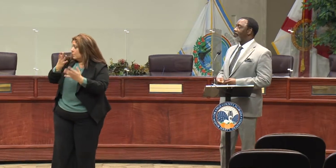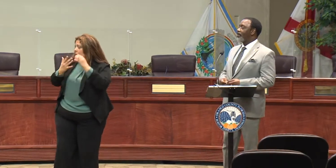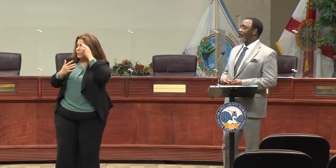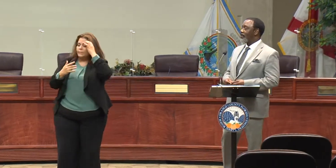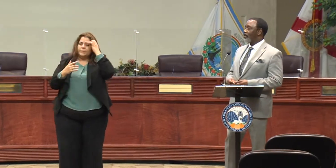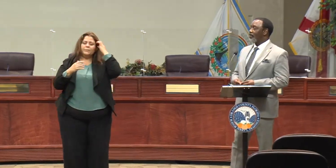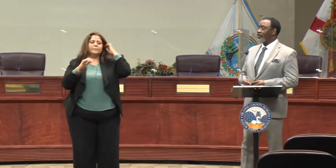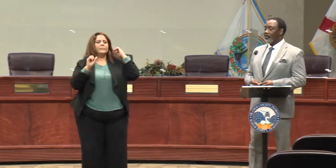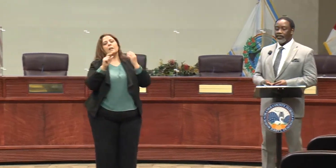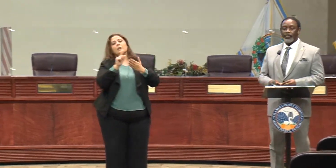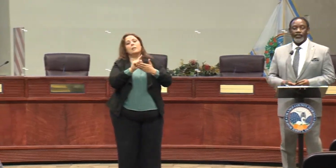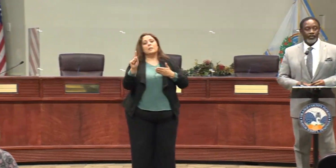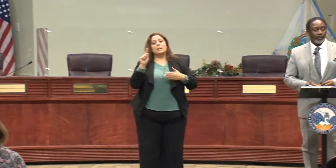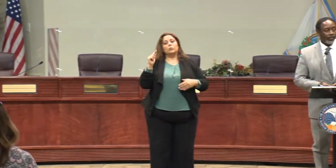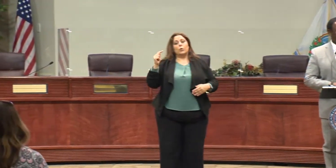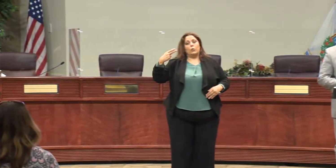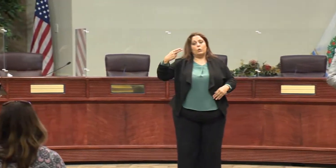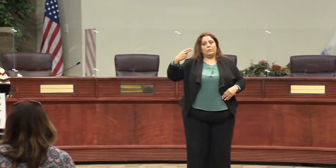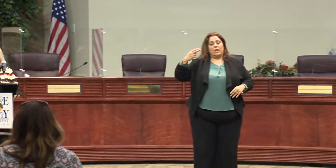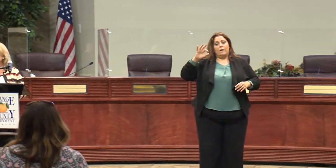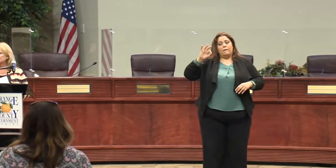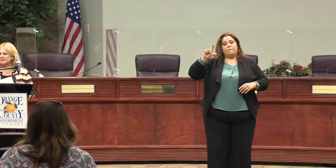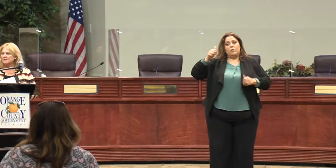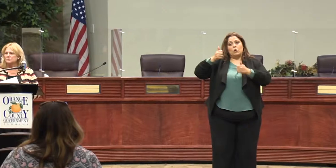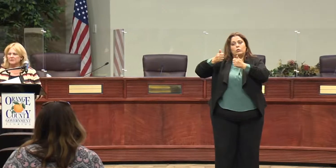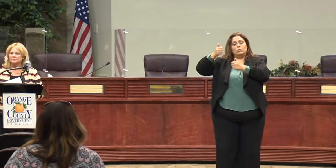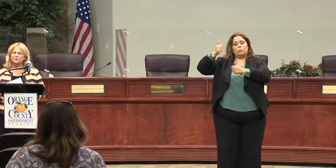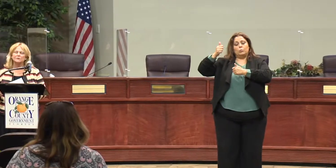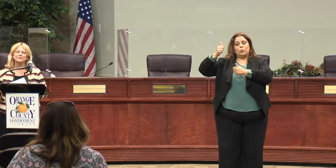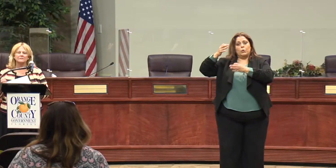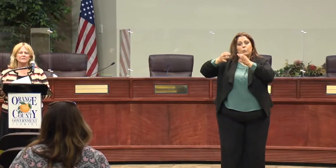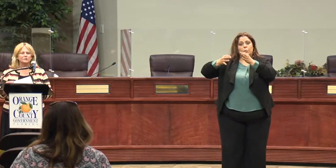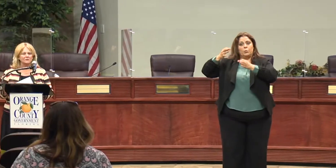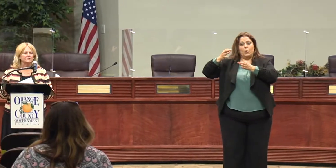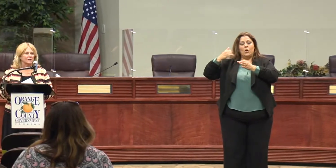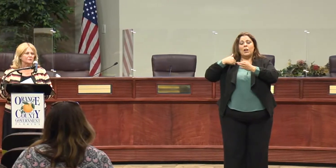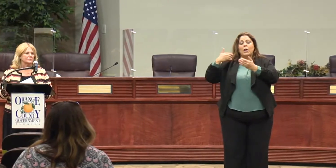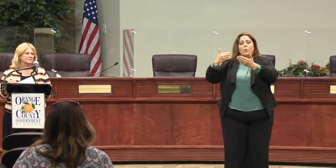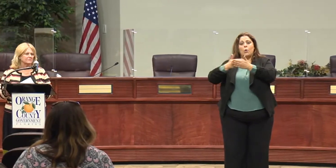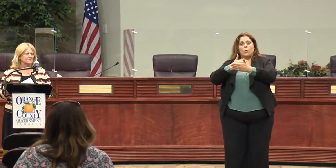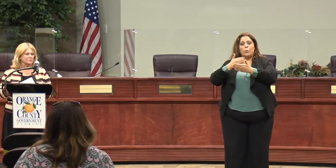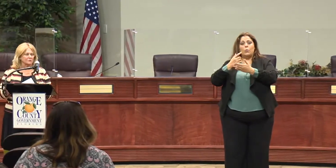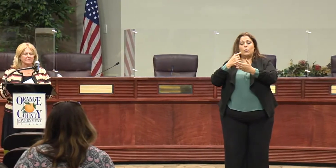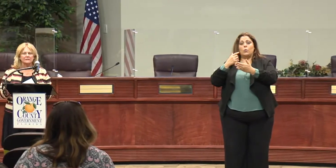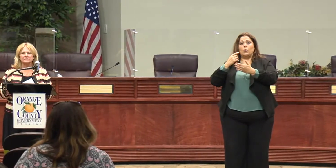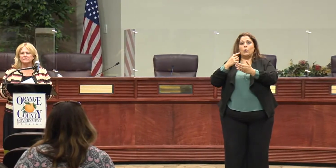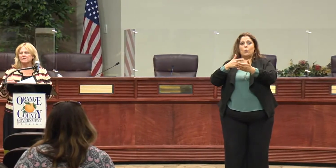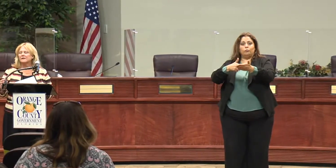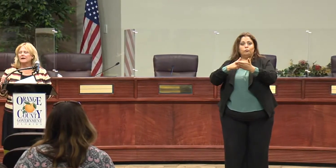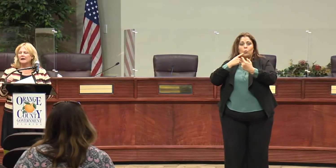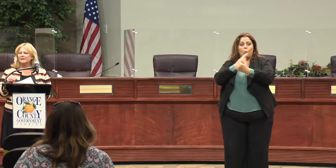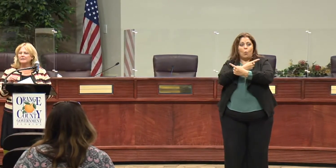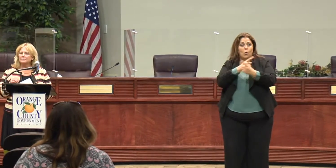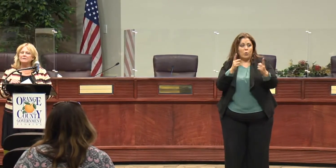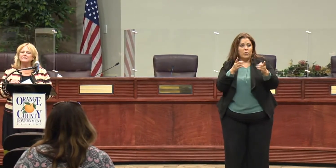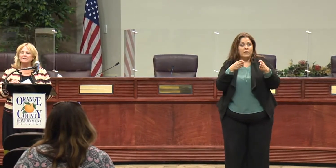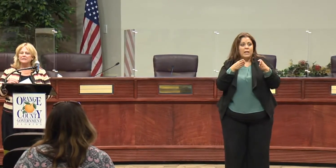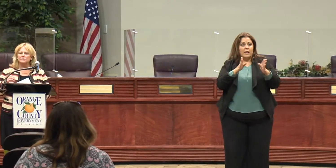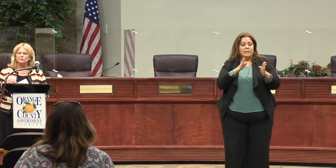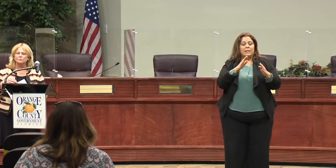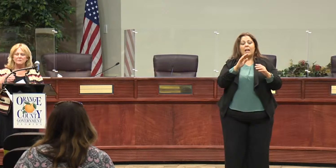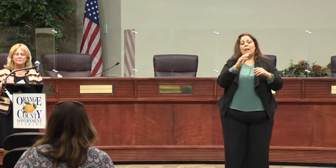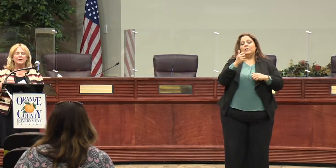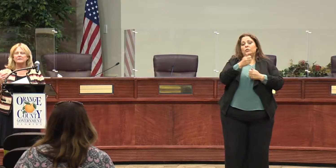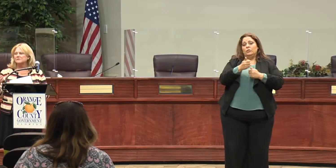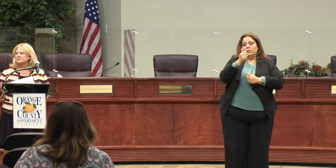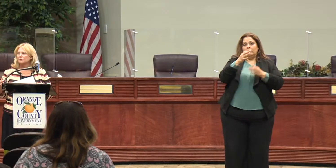Last Thursday, the Florida Supreme Court issued a new administrative order giving chief judges of the circuits the ability